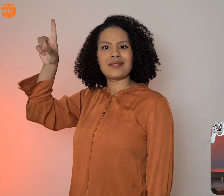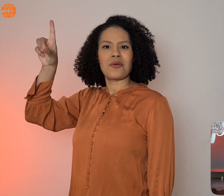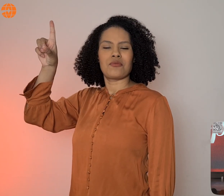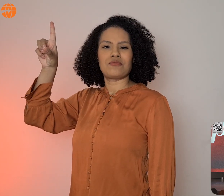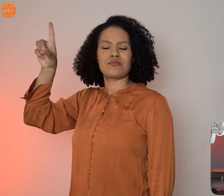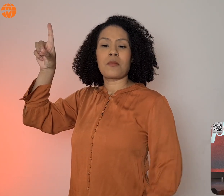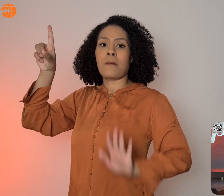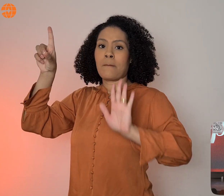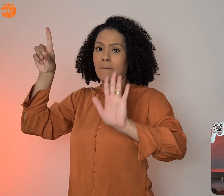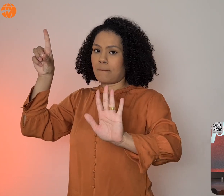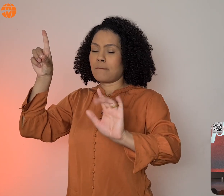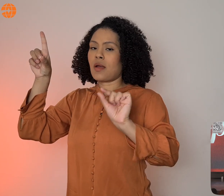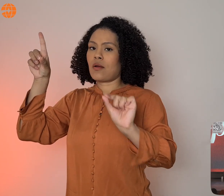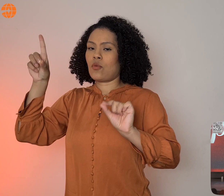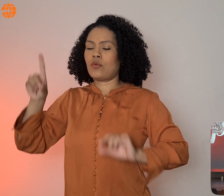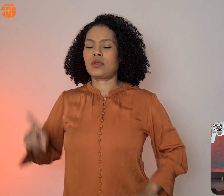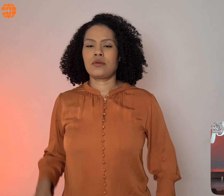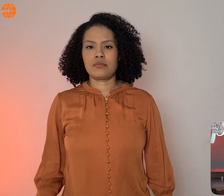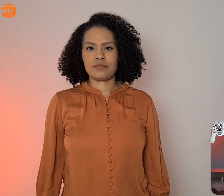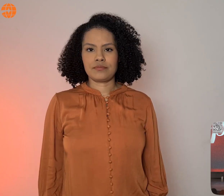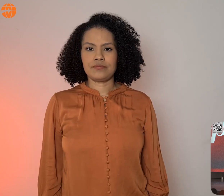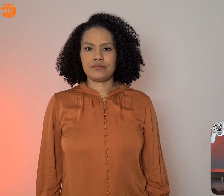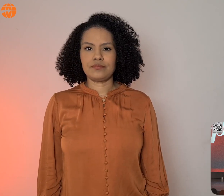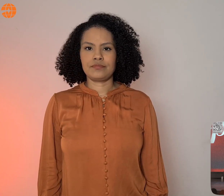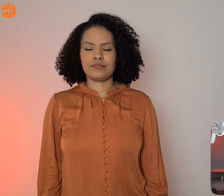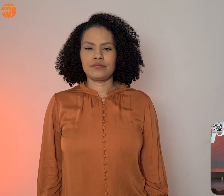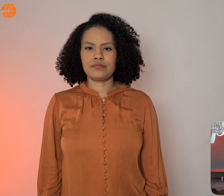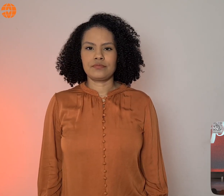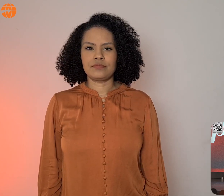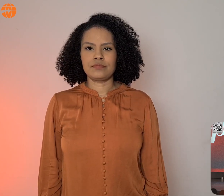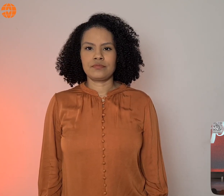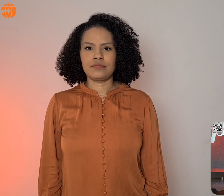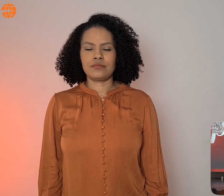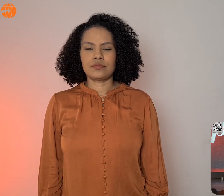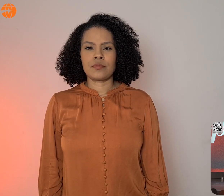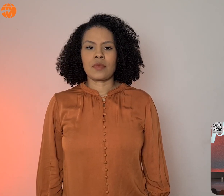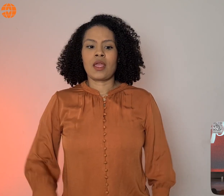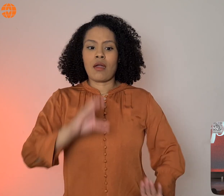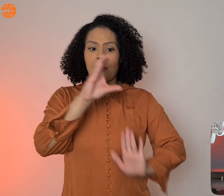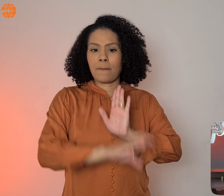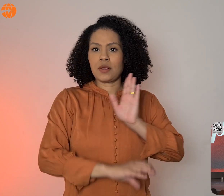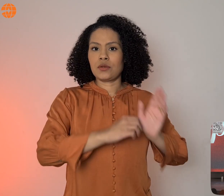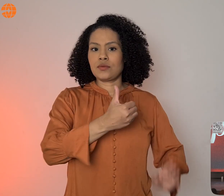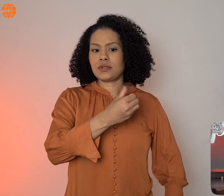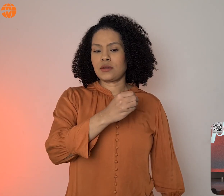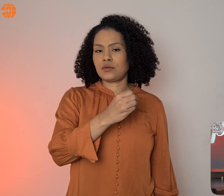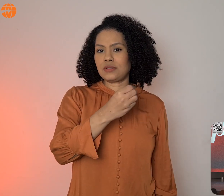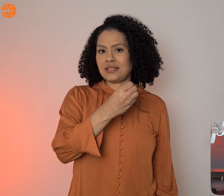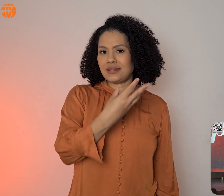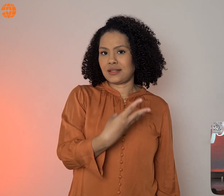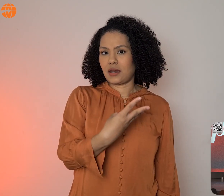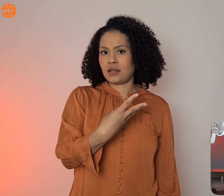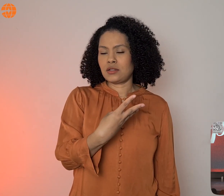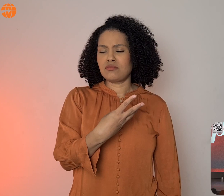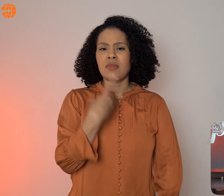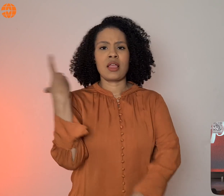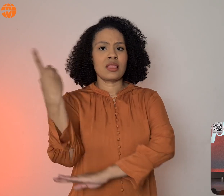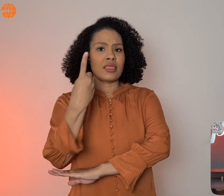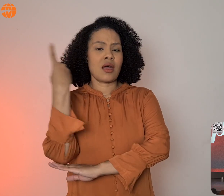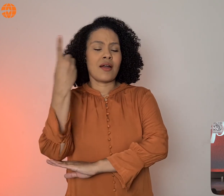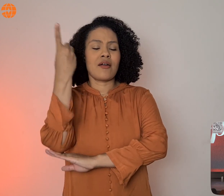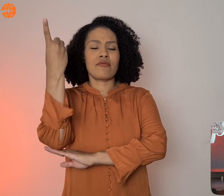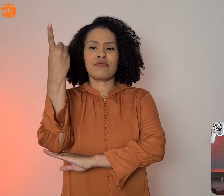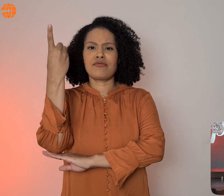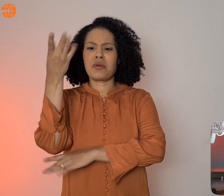but 103 David wrote about God to himself. Mas no Salmo 103,